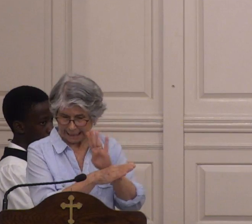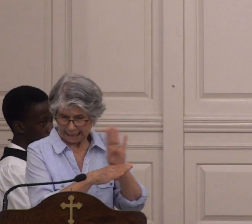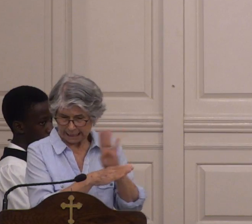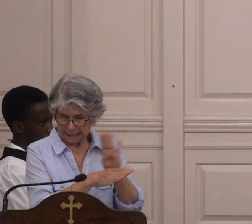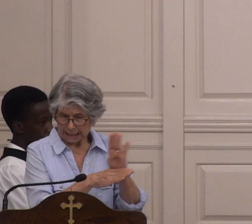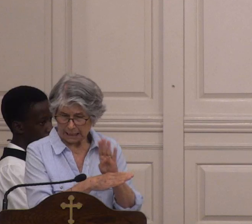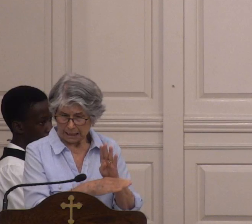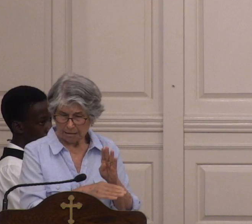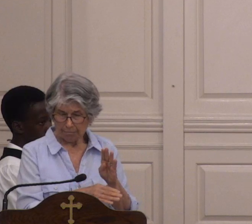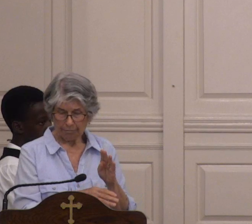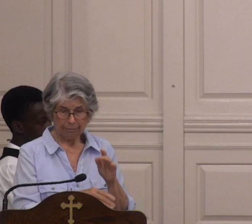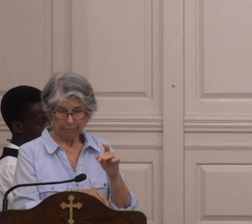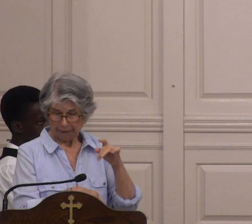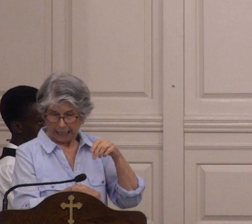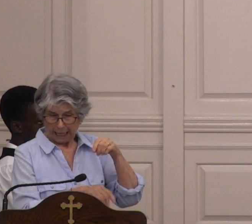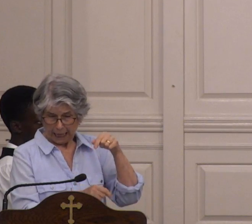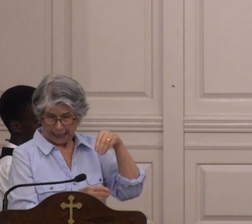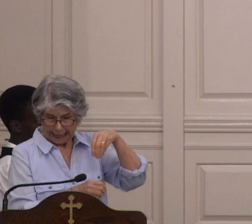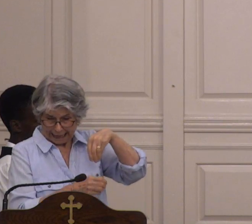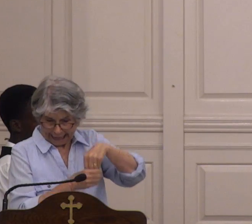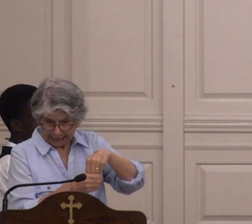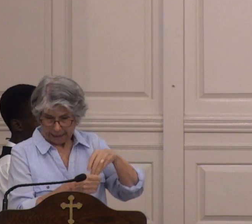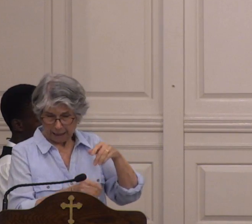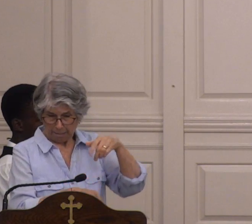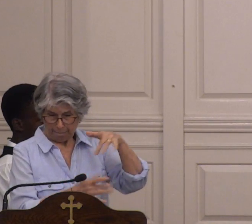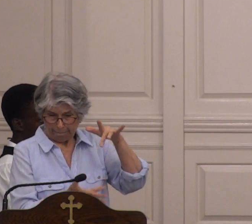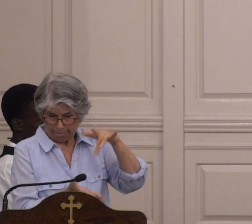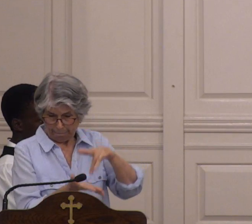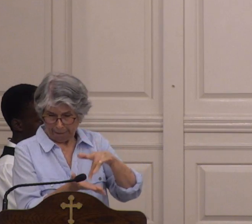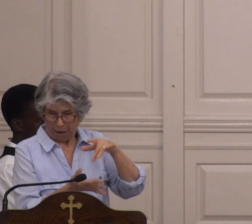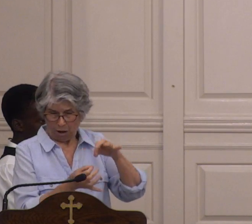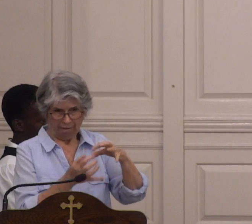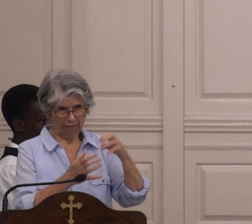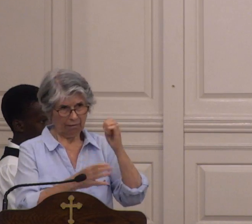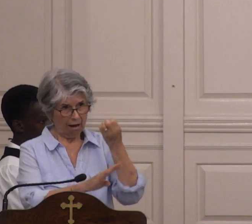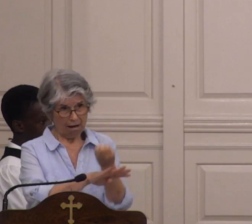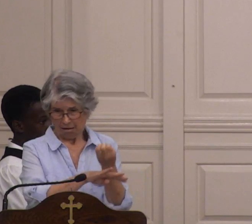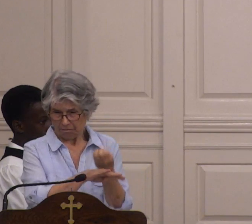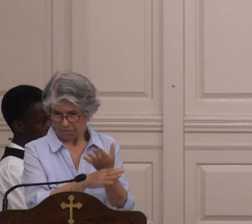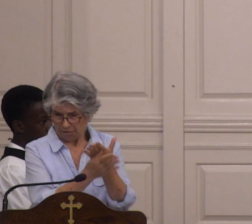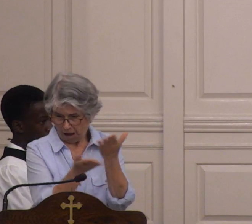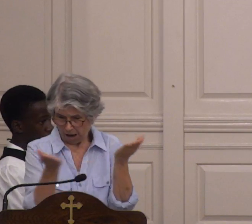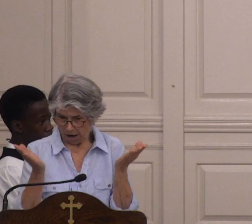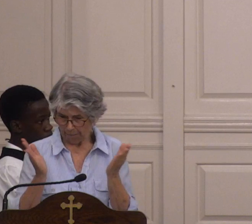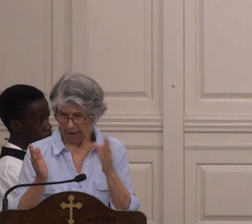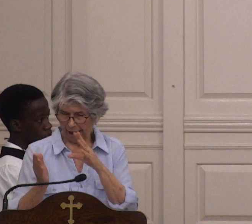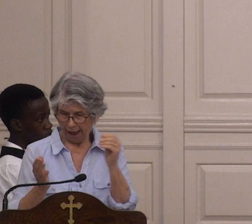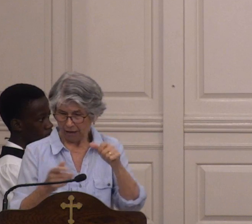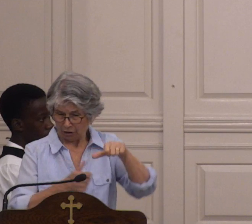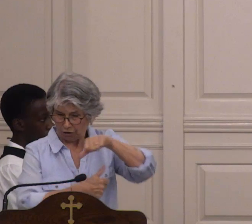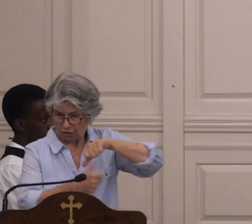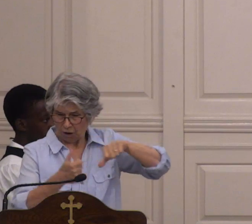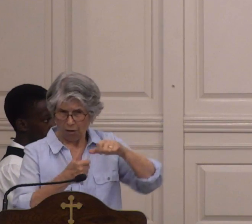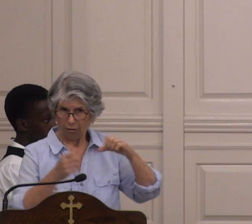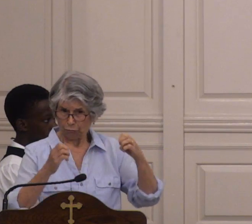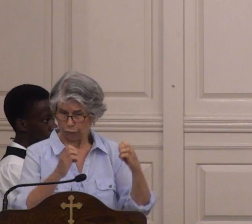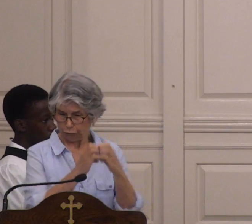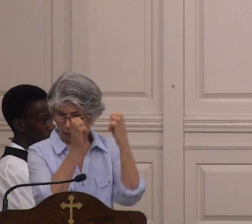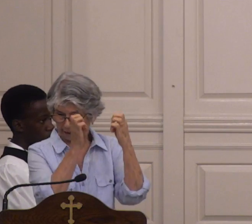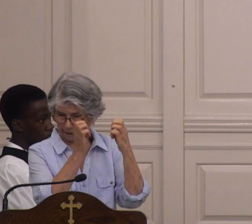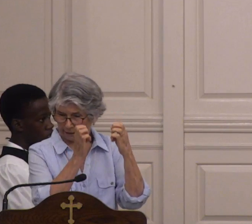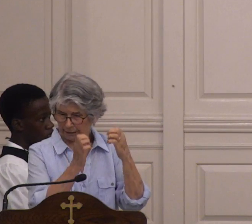of economic and social crisis. May they find ways to continue operating and serving